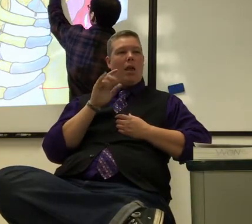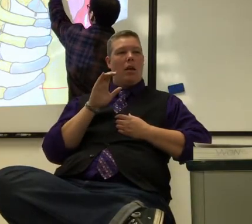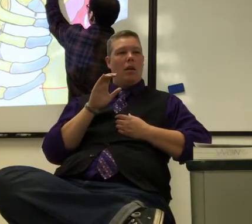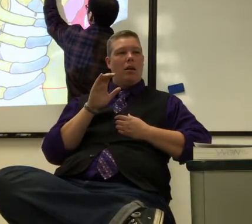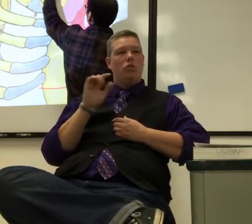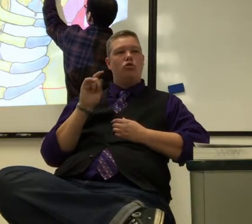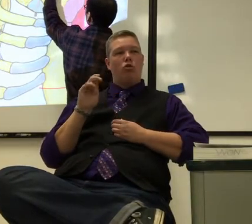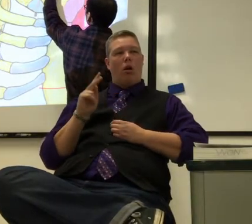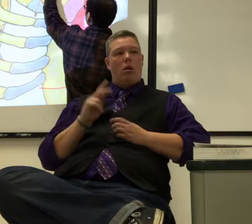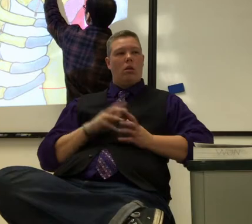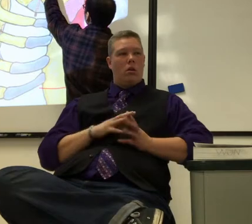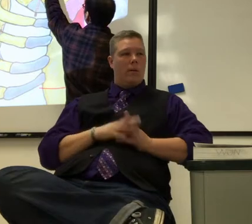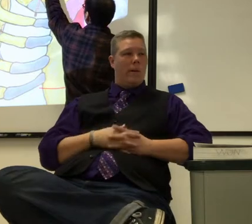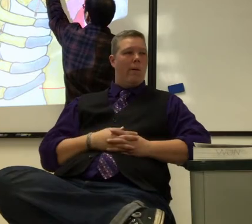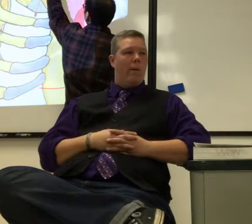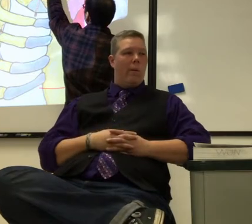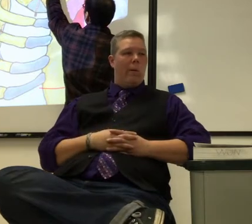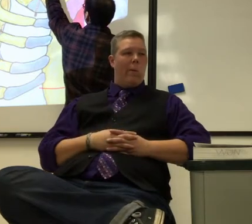There's that first branch.